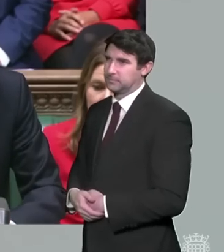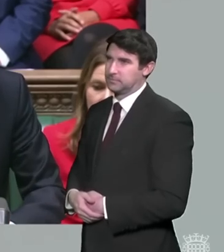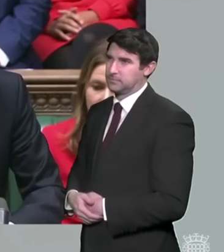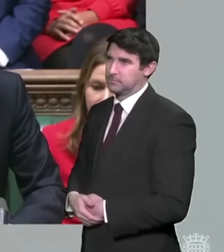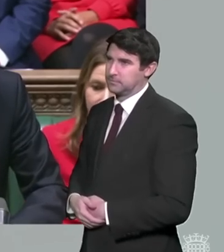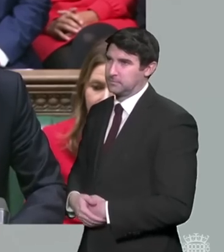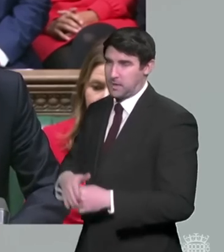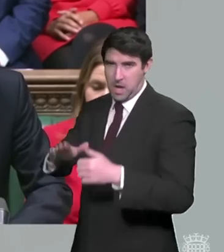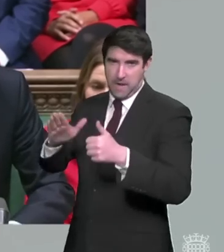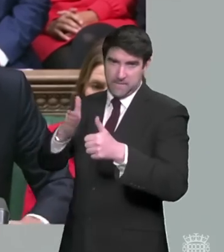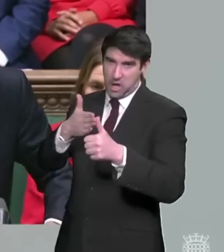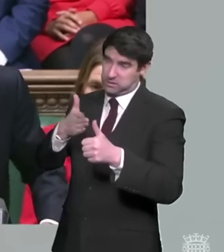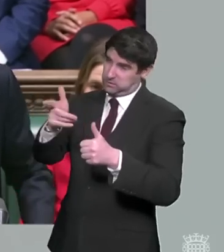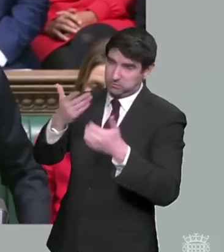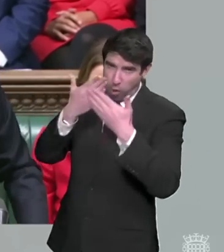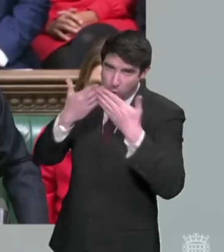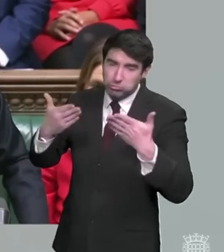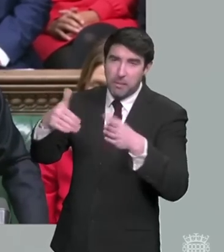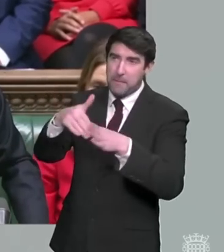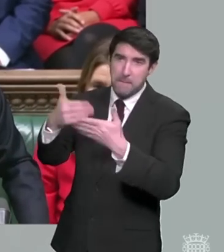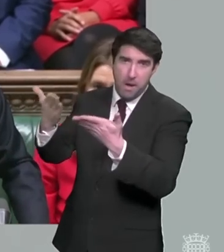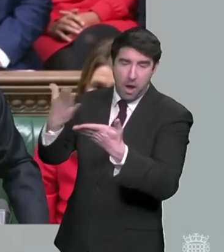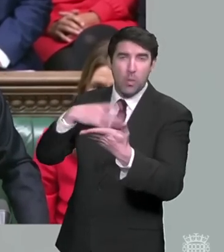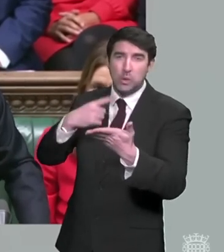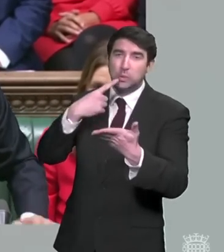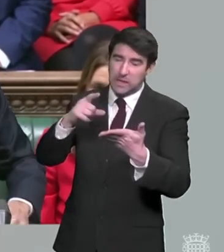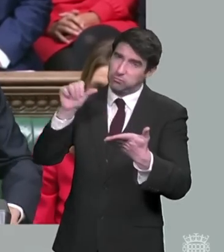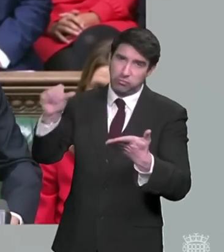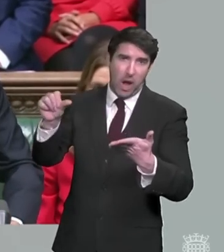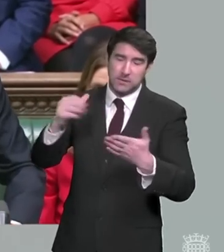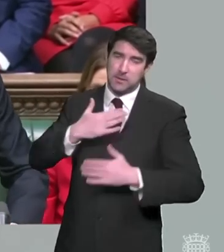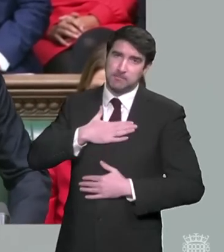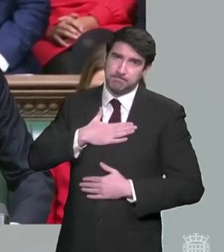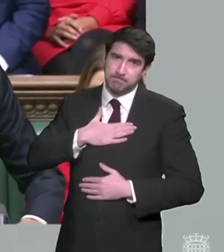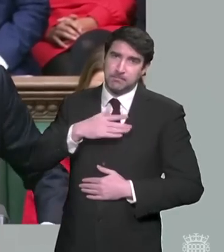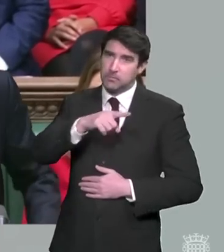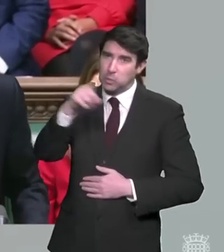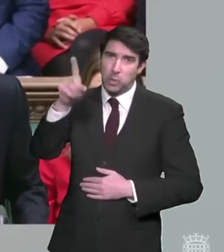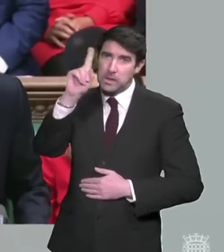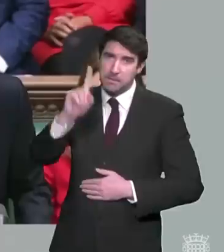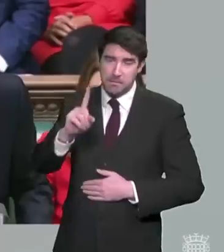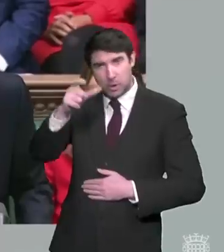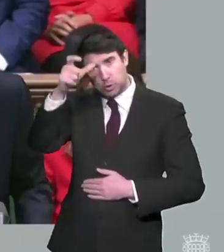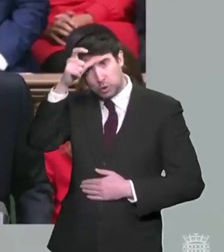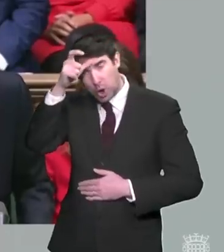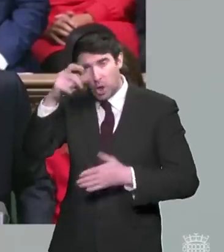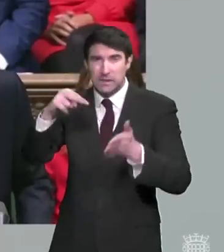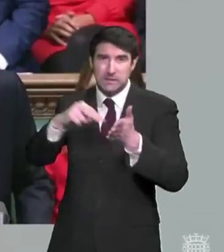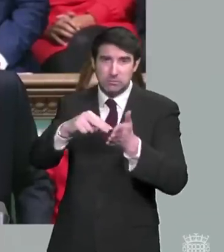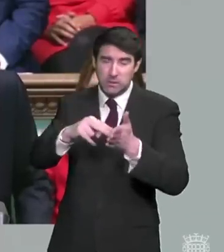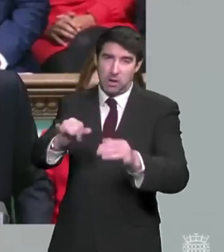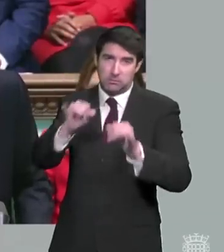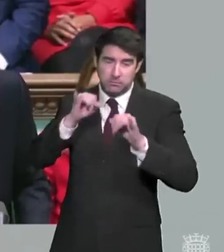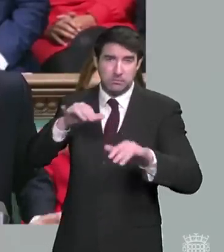for paying our respects and thoughts to the people of Turkey and Syria, particularly those affected by the earthquake